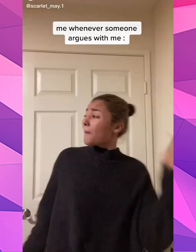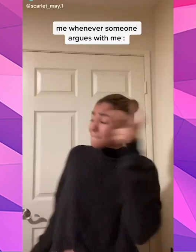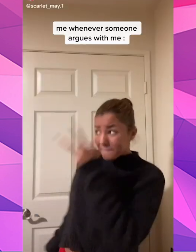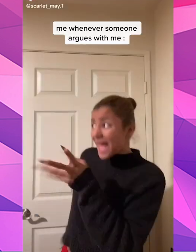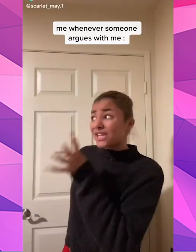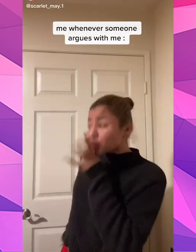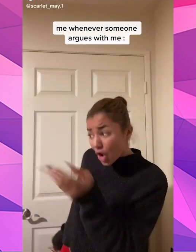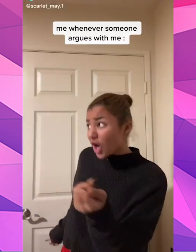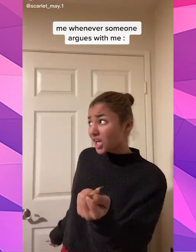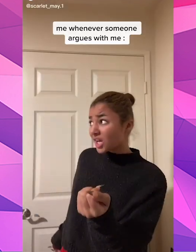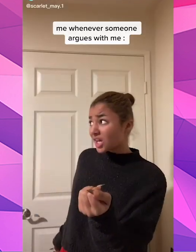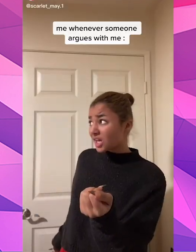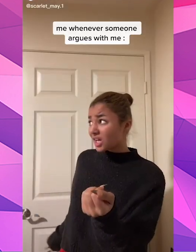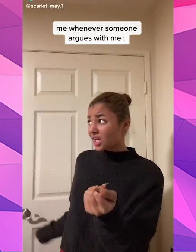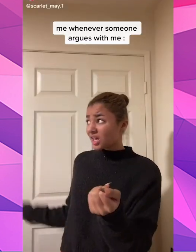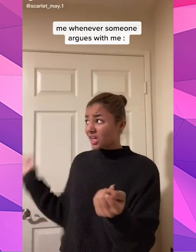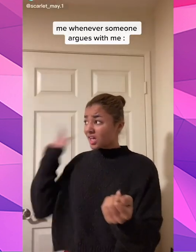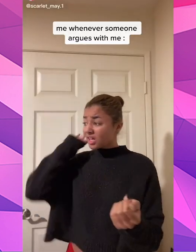Need bad talk